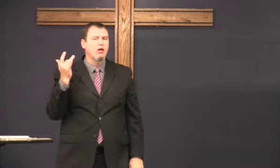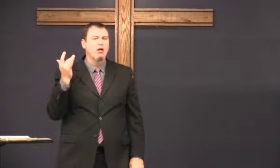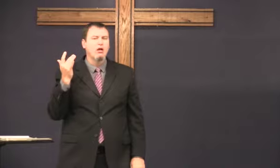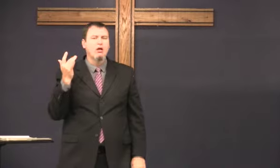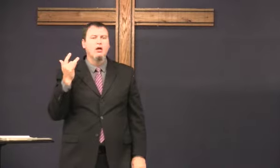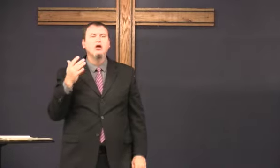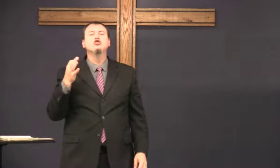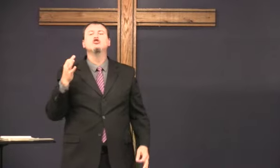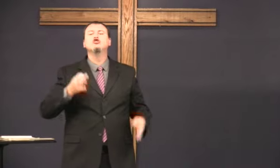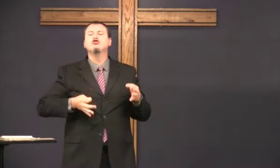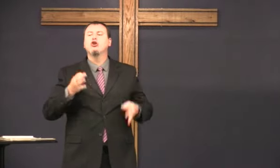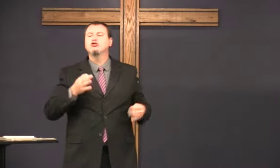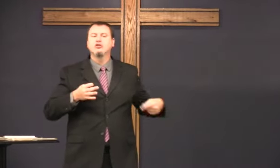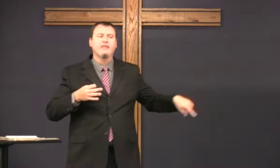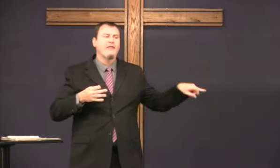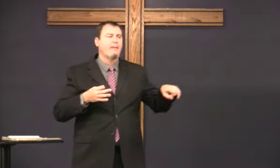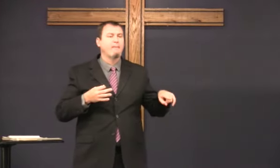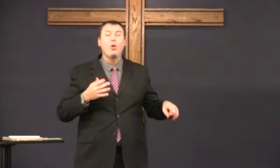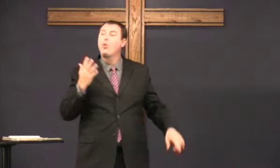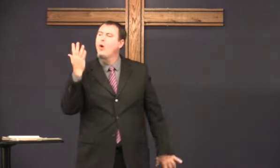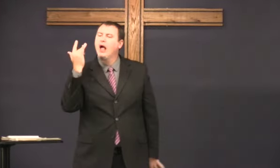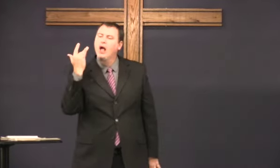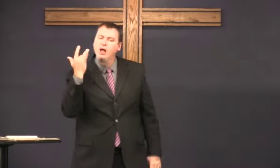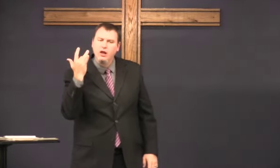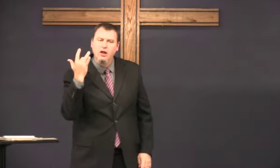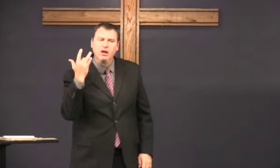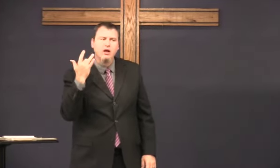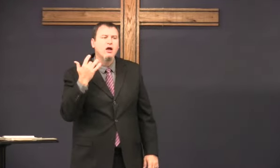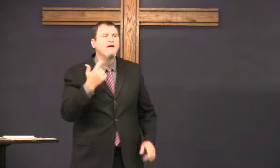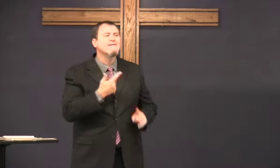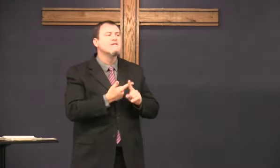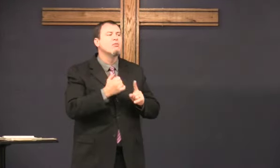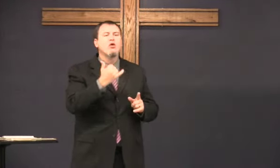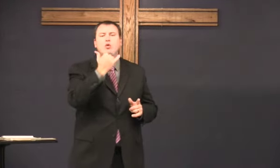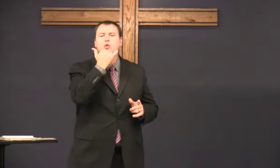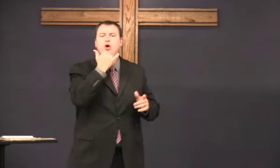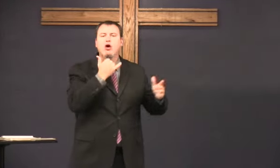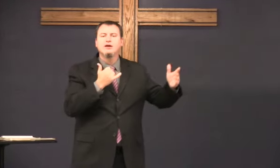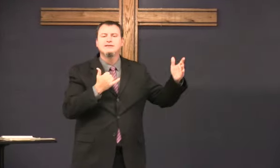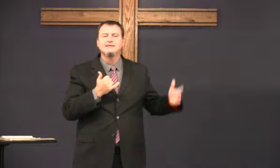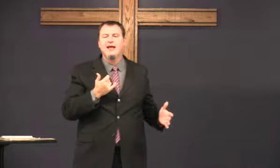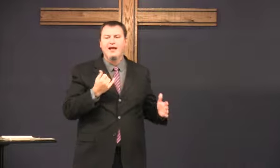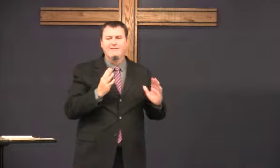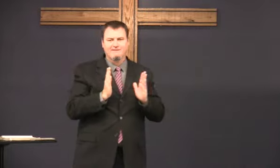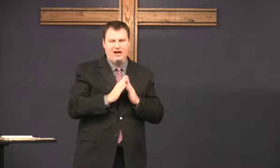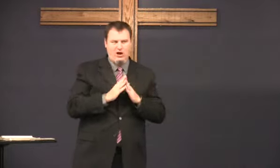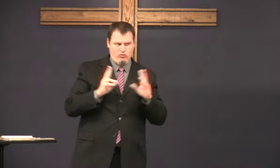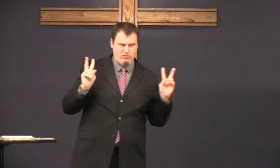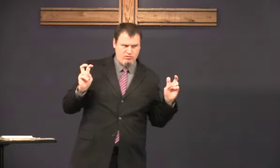didn't care for this. They were judging those kids based on the wrong side of